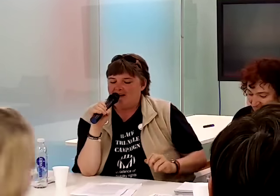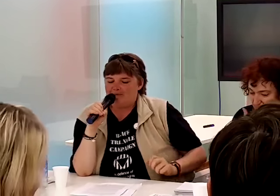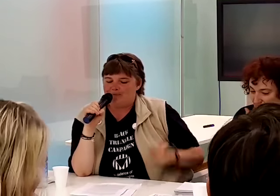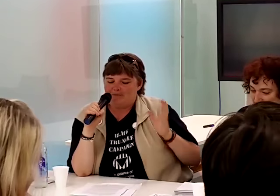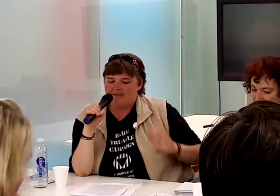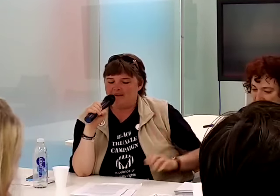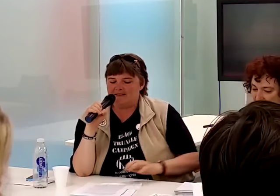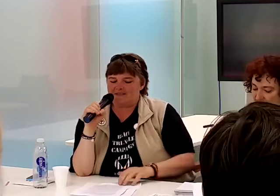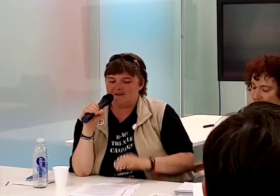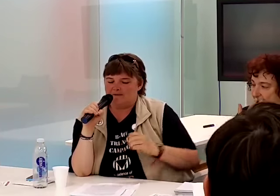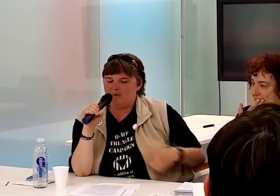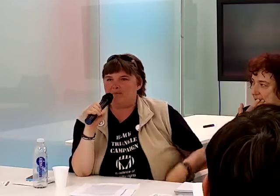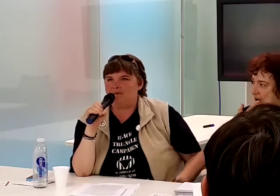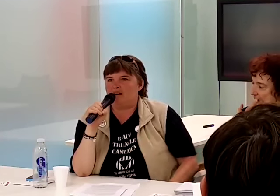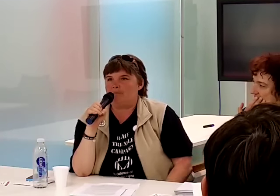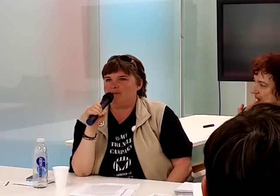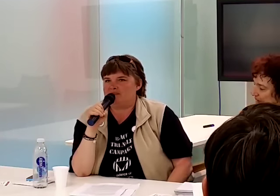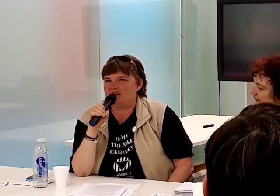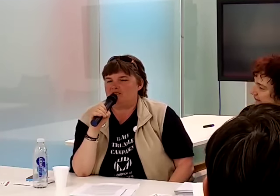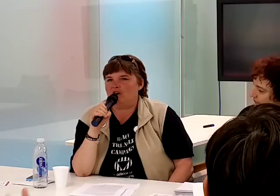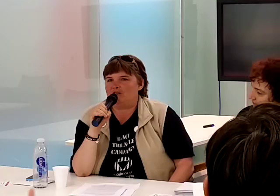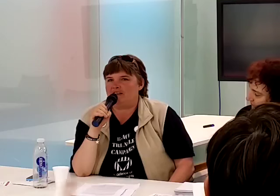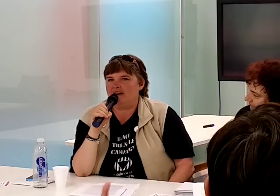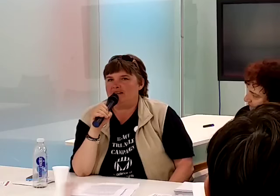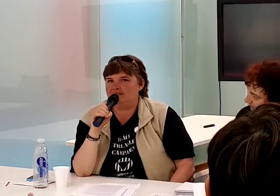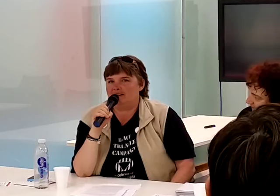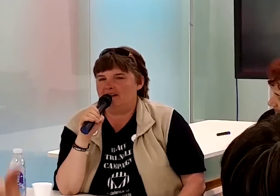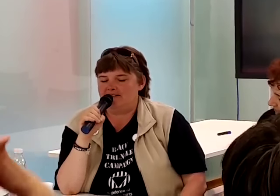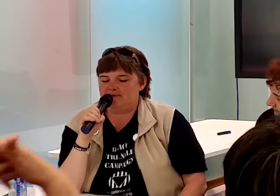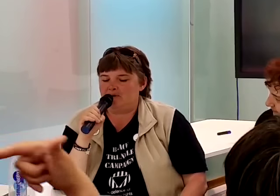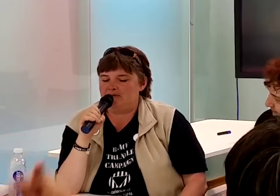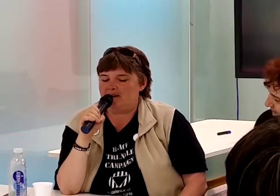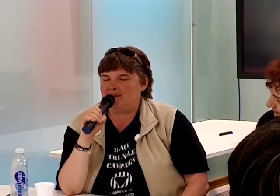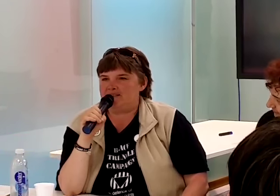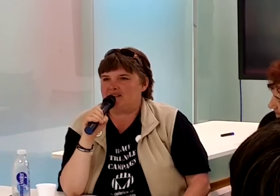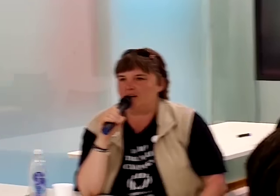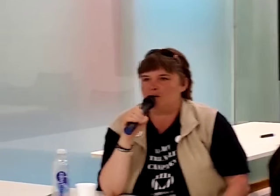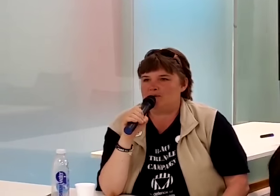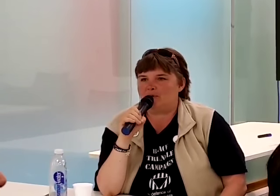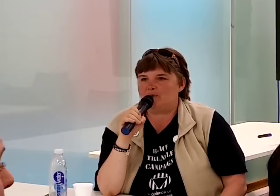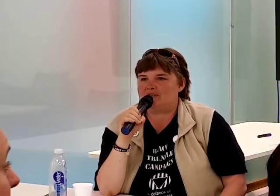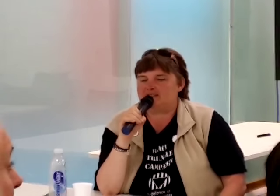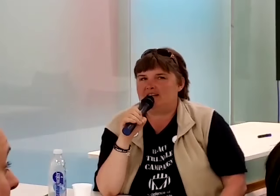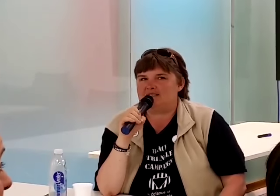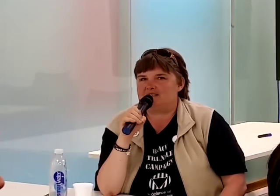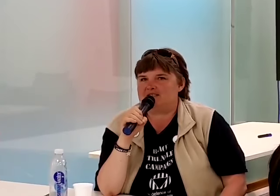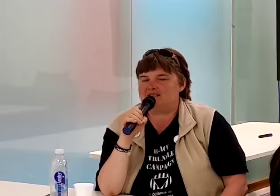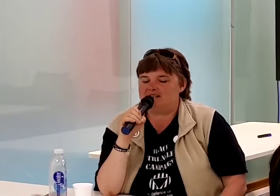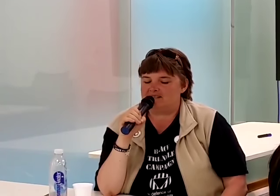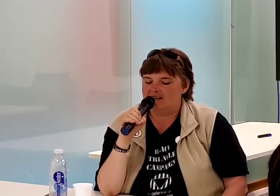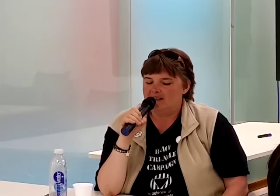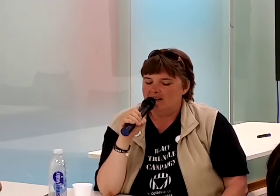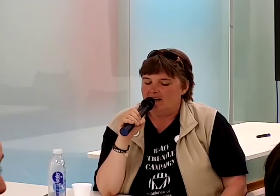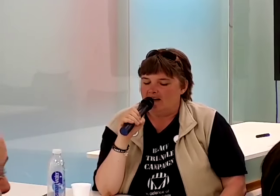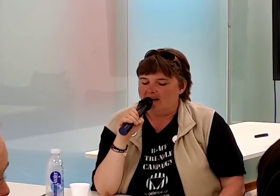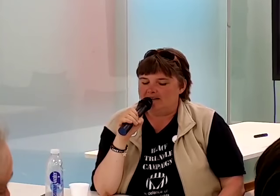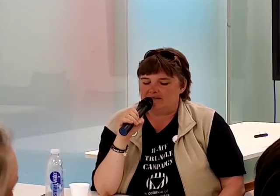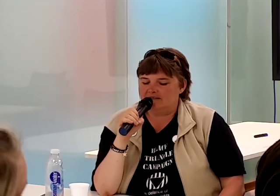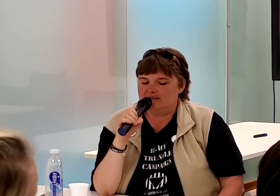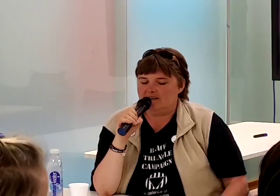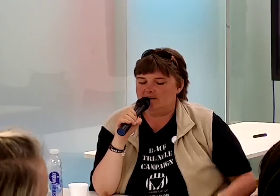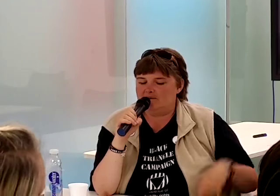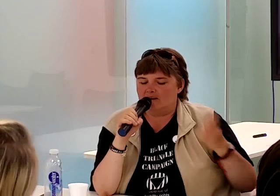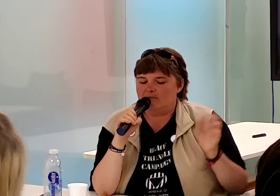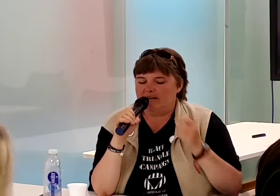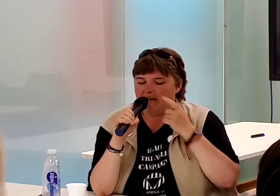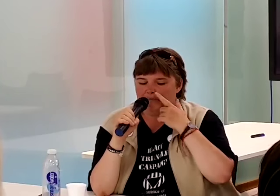Right. Thanks to everyone for coming on such a hot day. And 45 years ago, I was born on a day such as this.